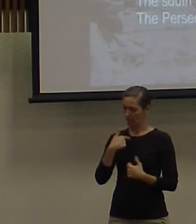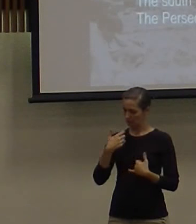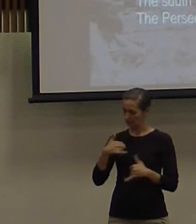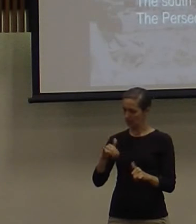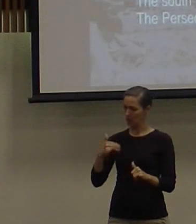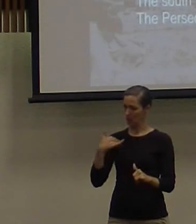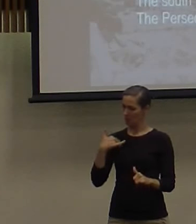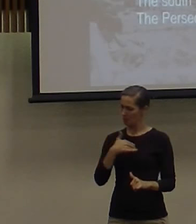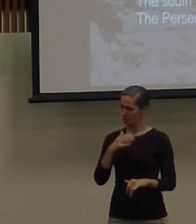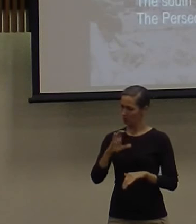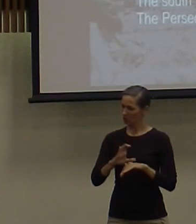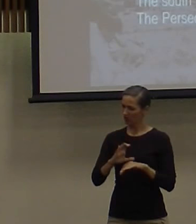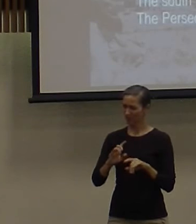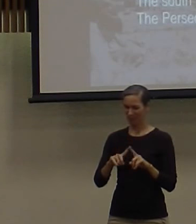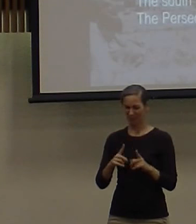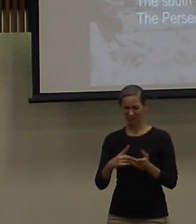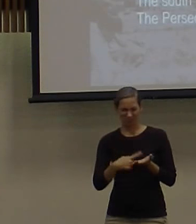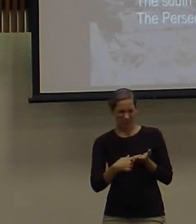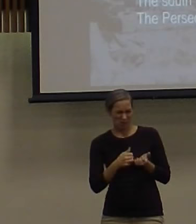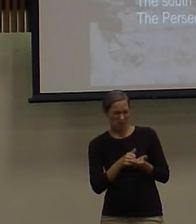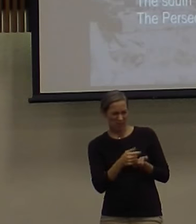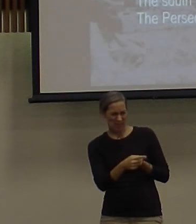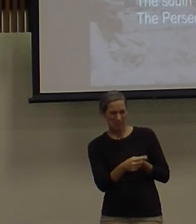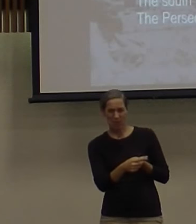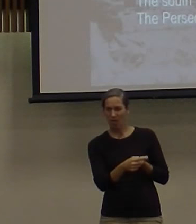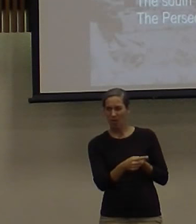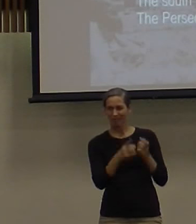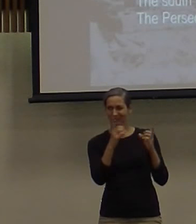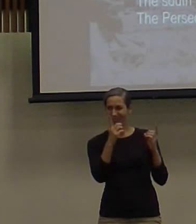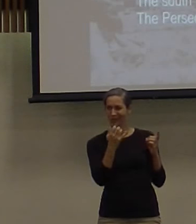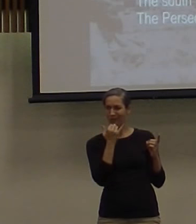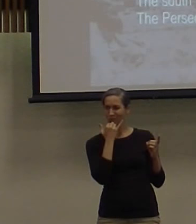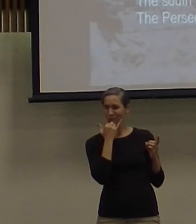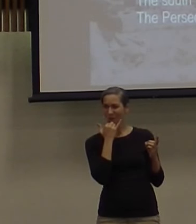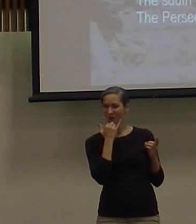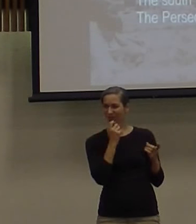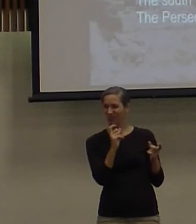when we talk to them, their doctrine is, is not right anymore.